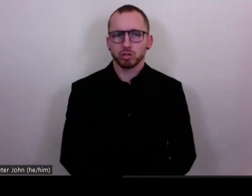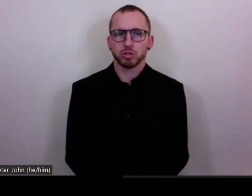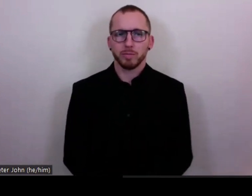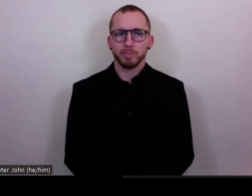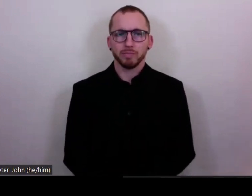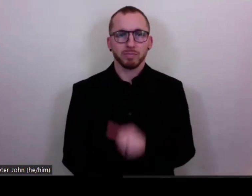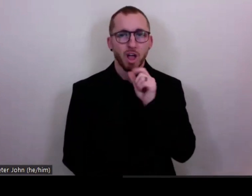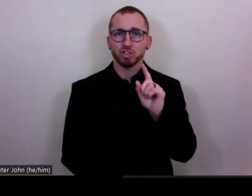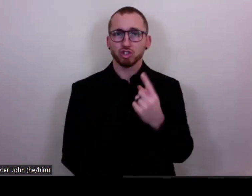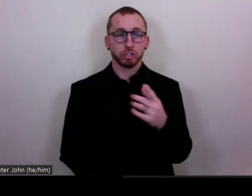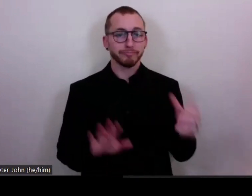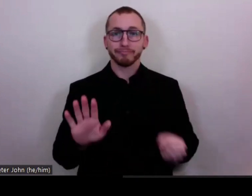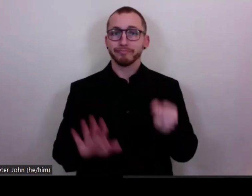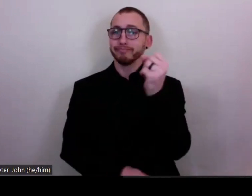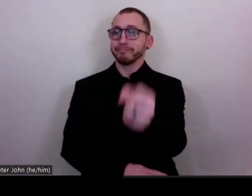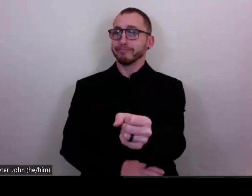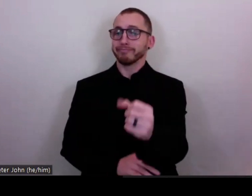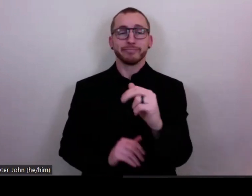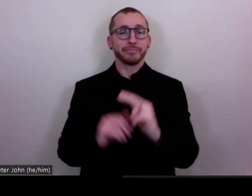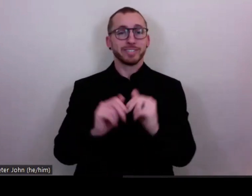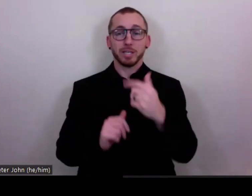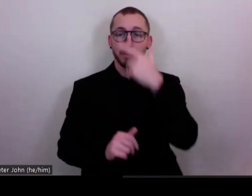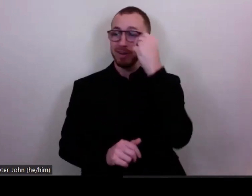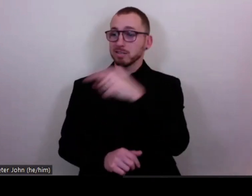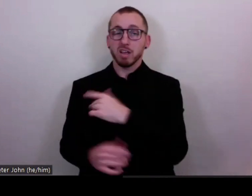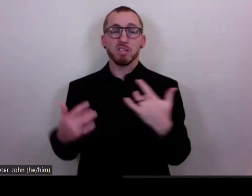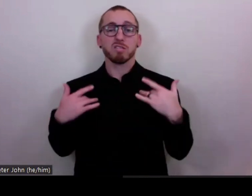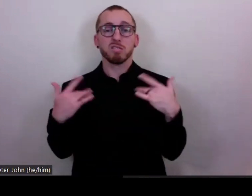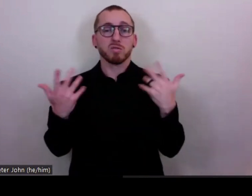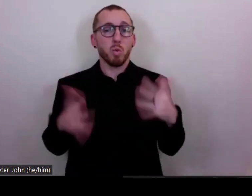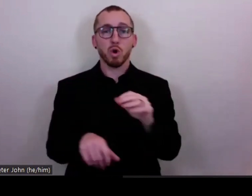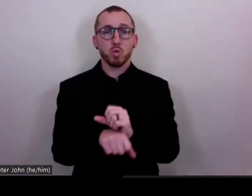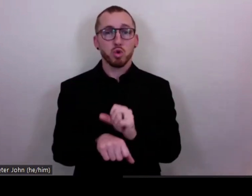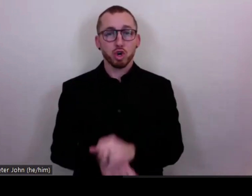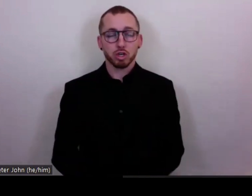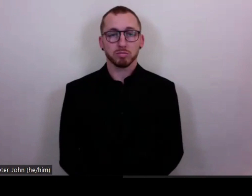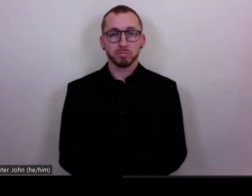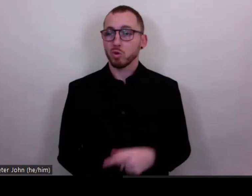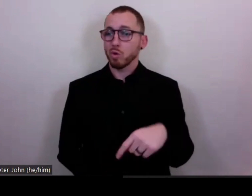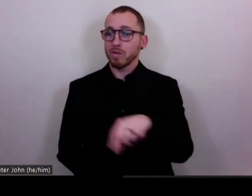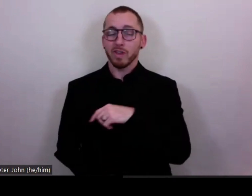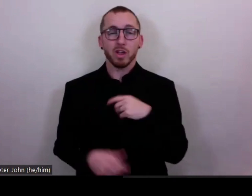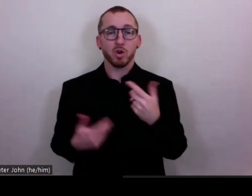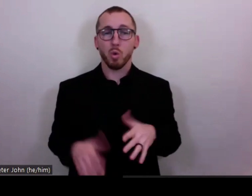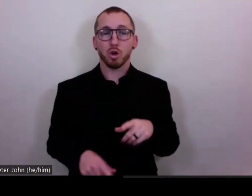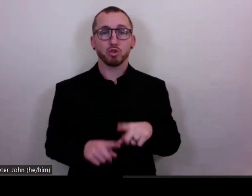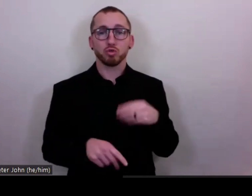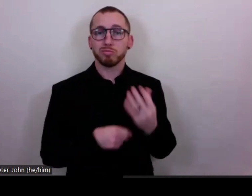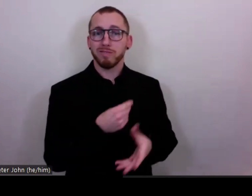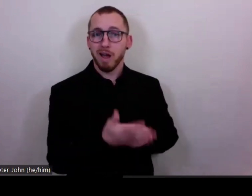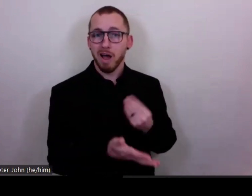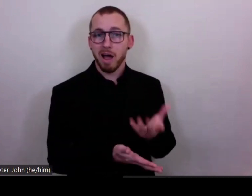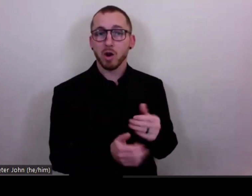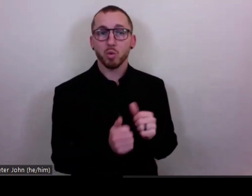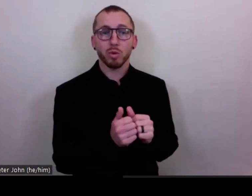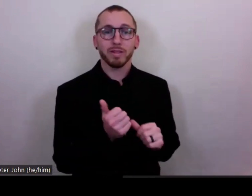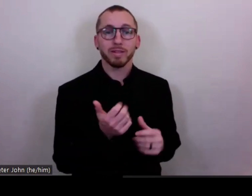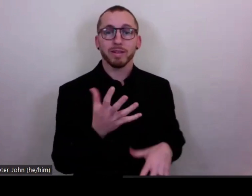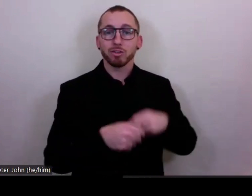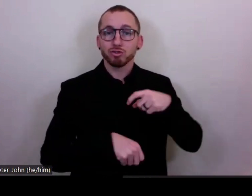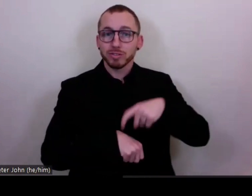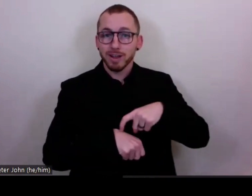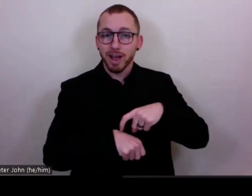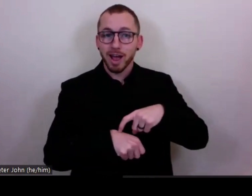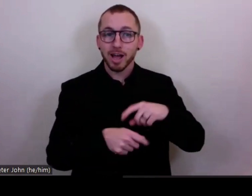facility because they don't want to be bothered with them anymore, or they don't want to provide them with, additional time